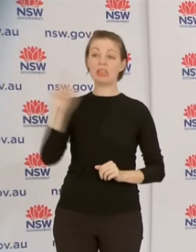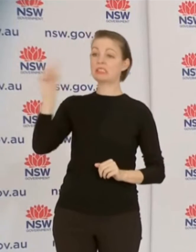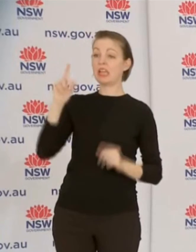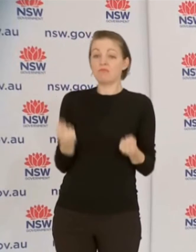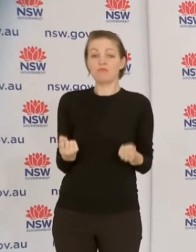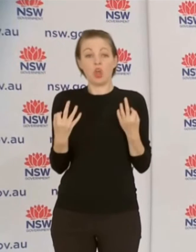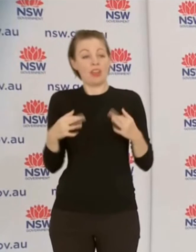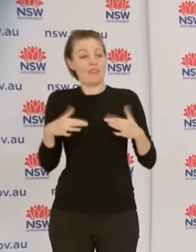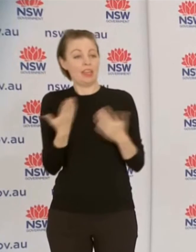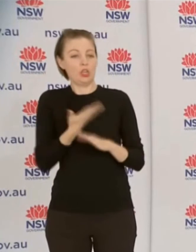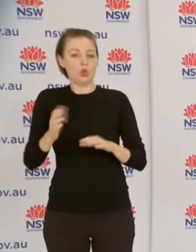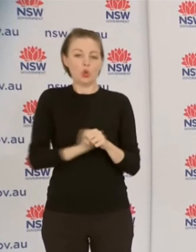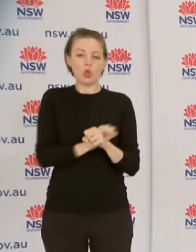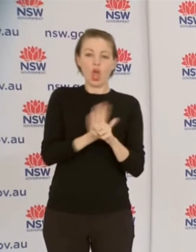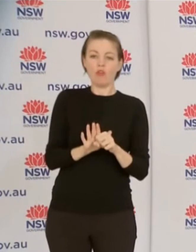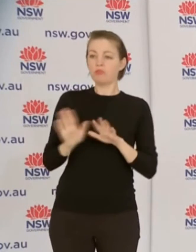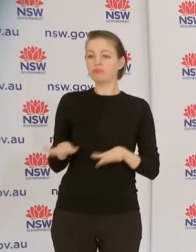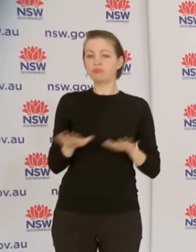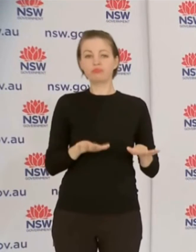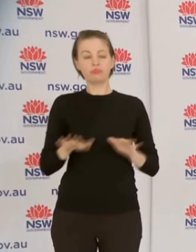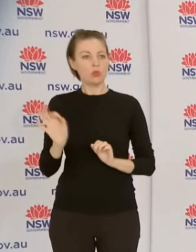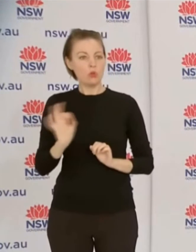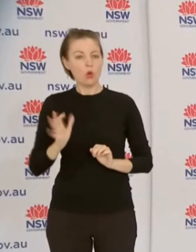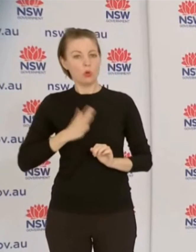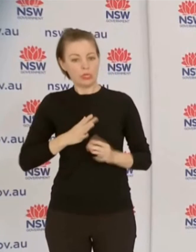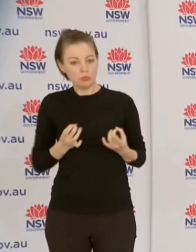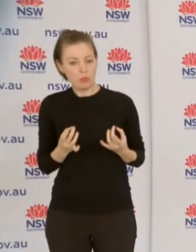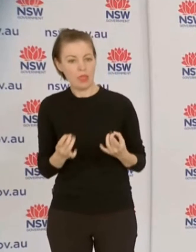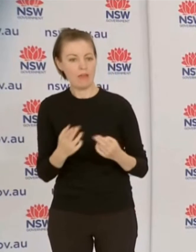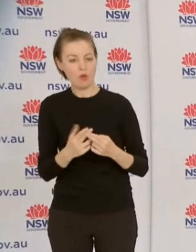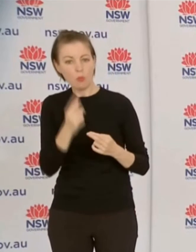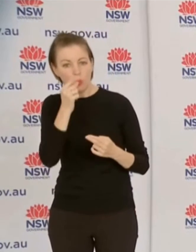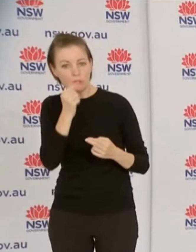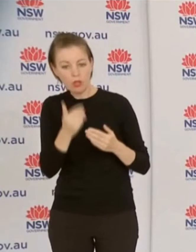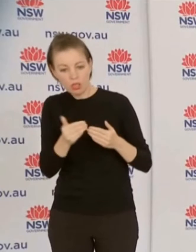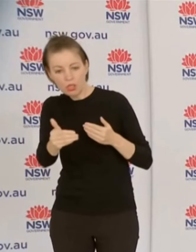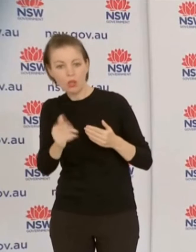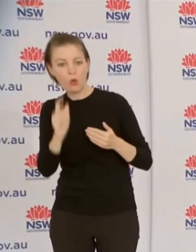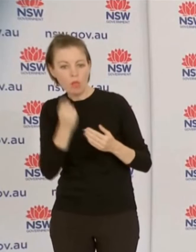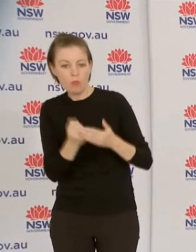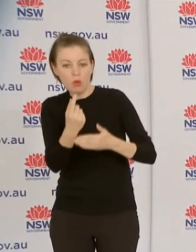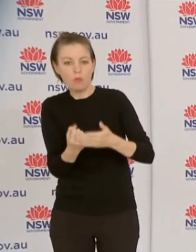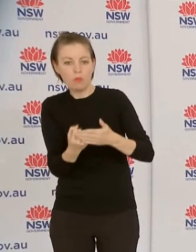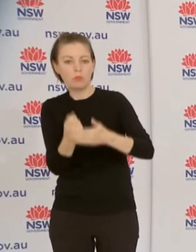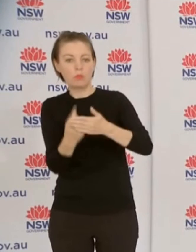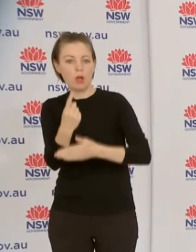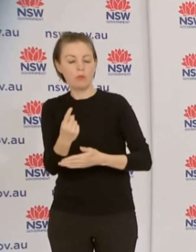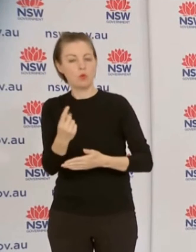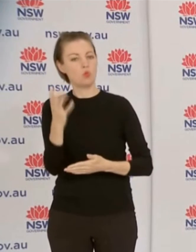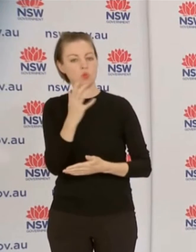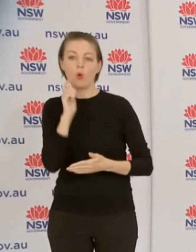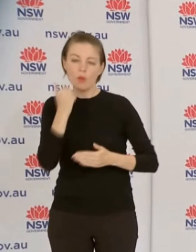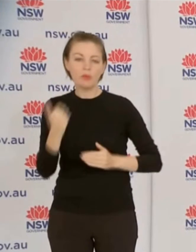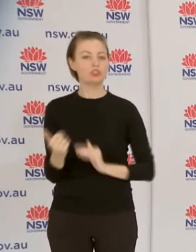your populations, get the intensive care capacity going as we've done, to make sure you can meet those challenges, because there is